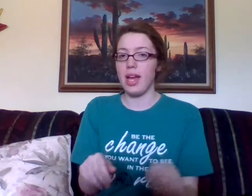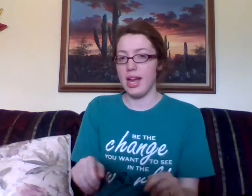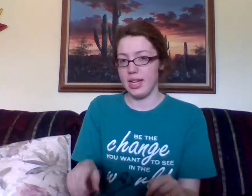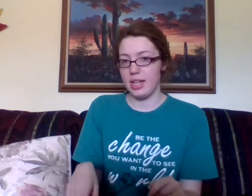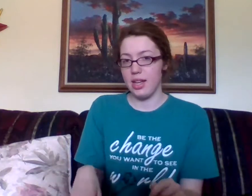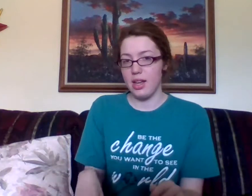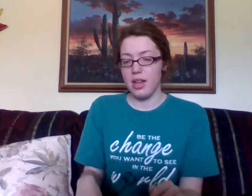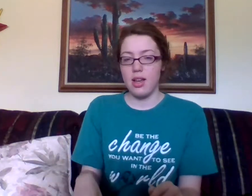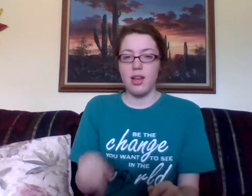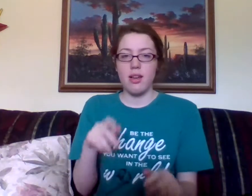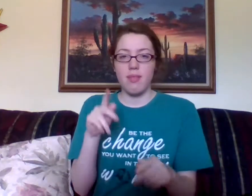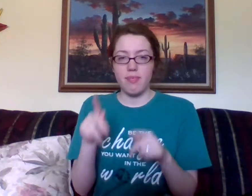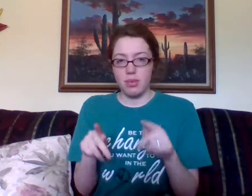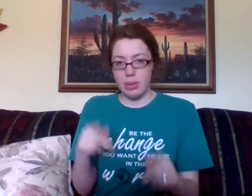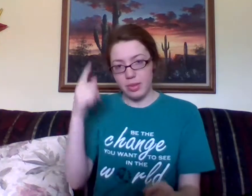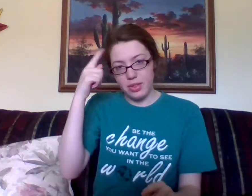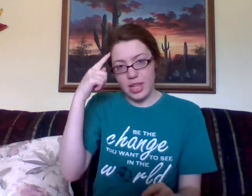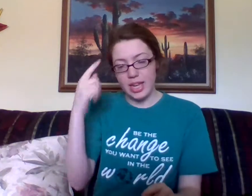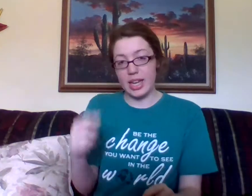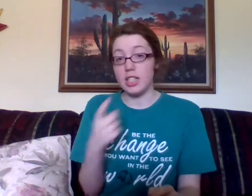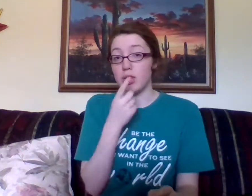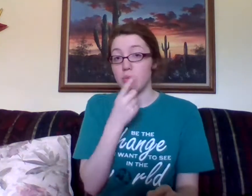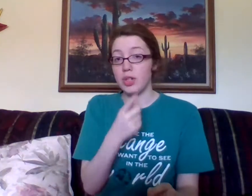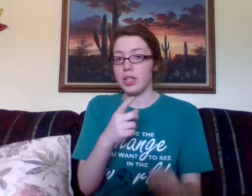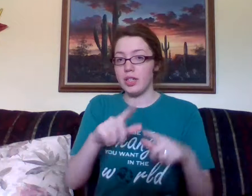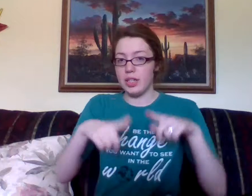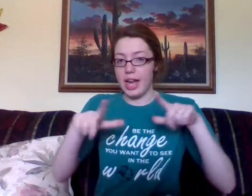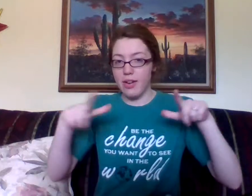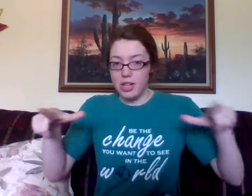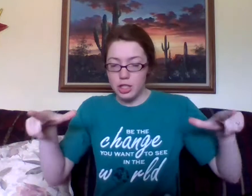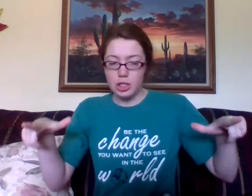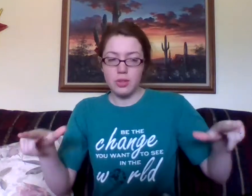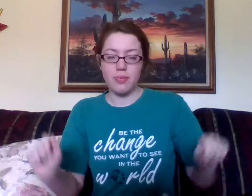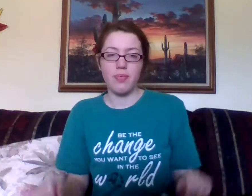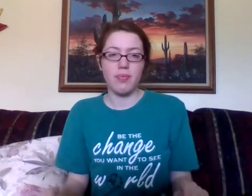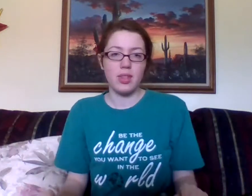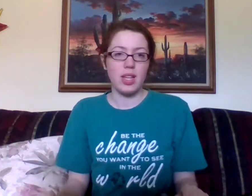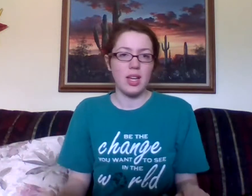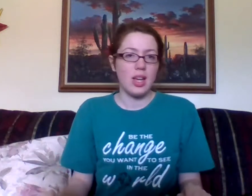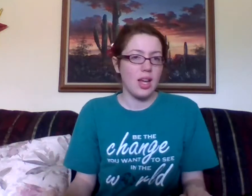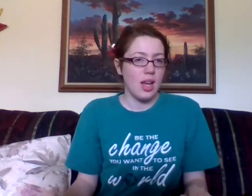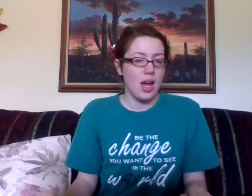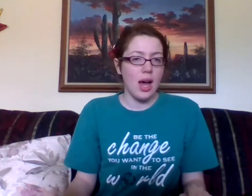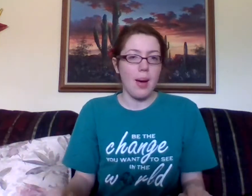and people think it's a real language.